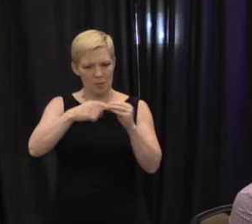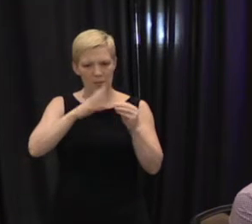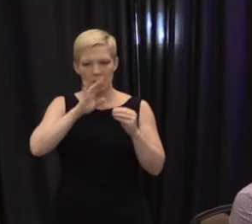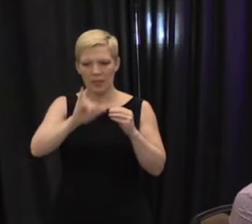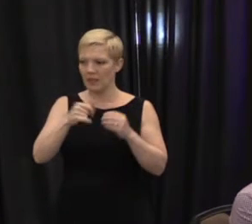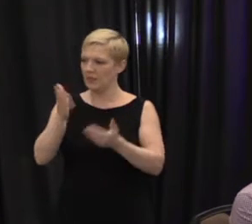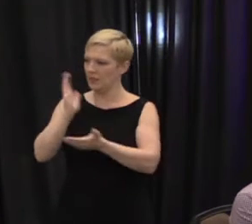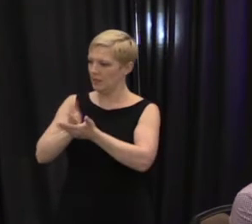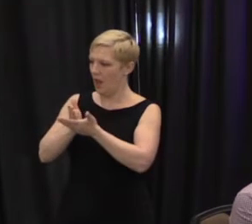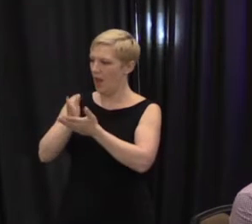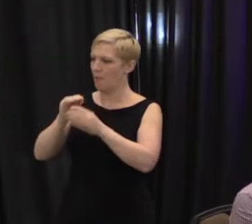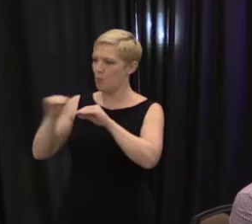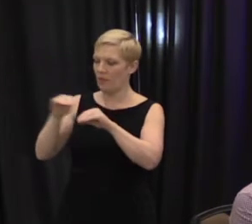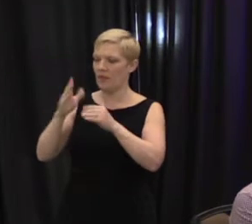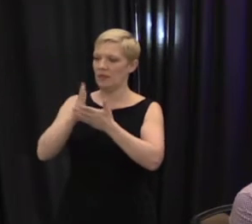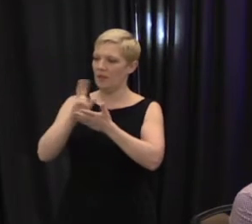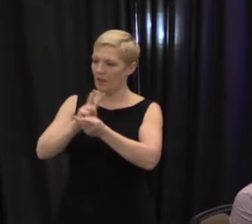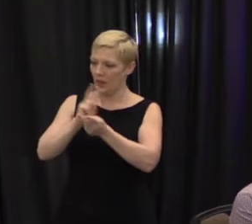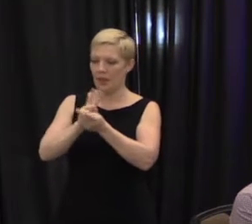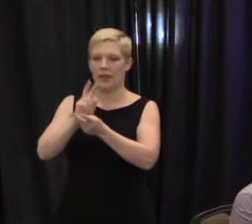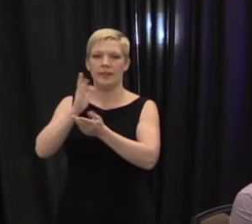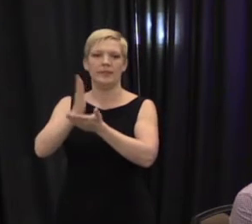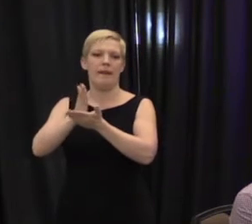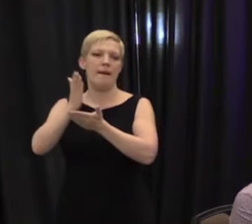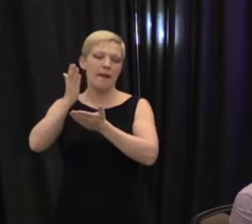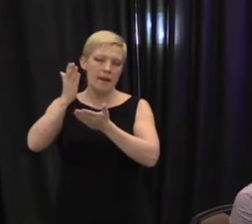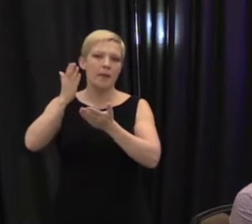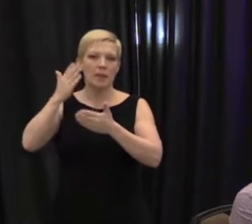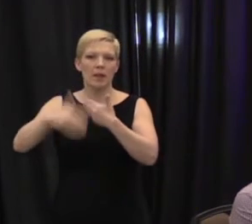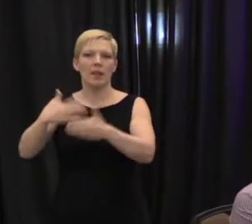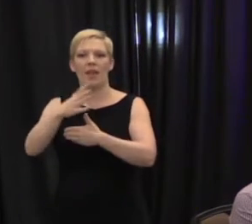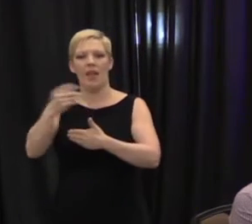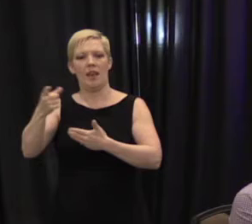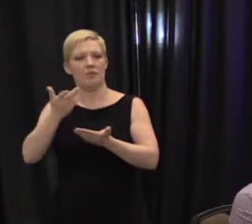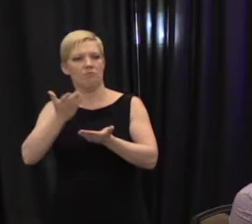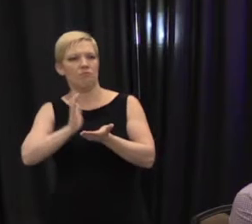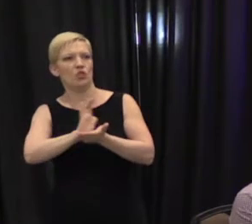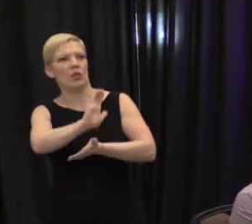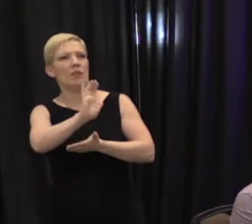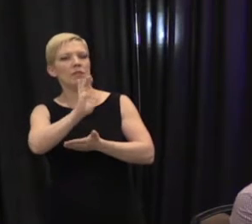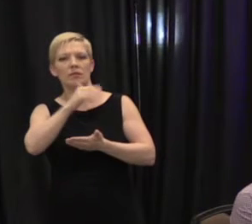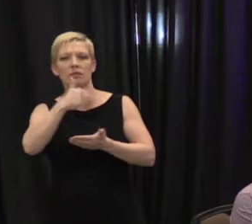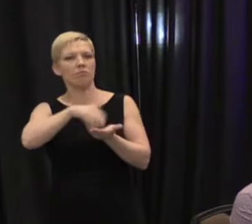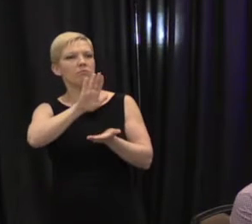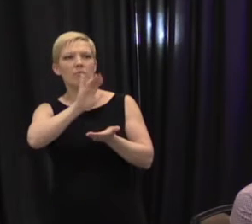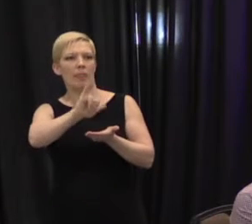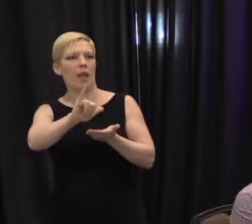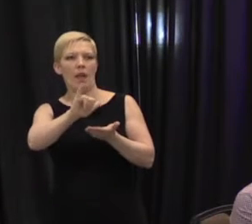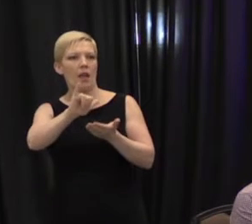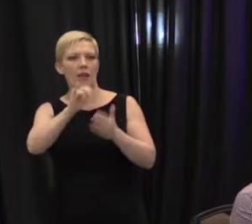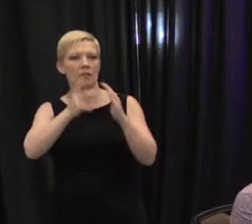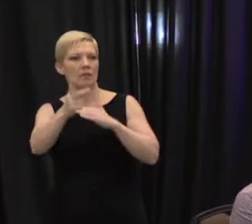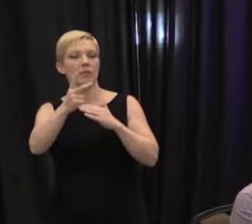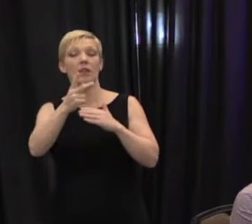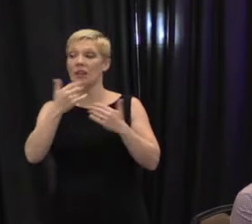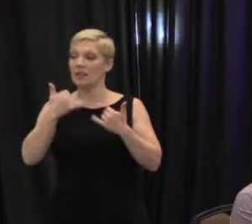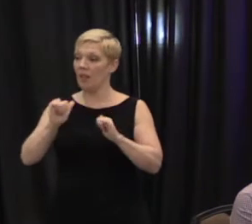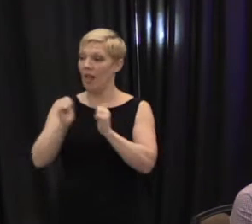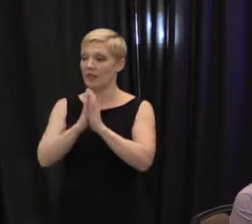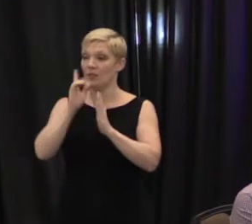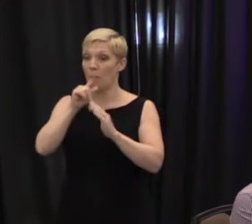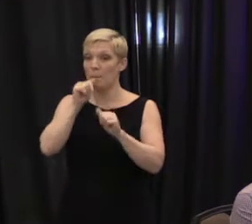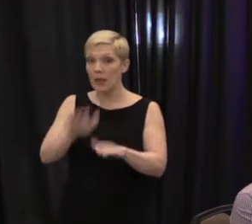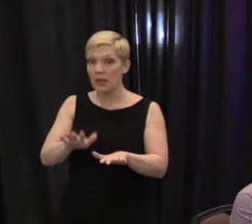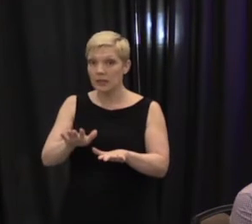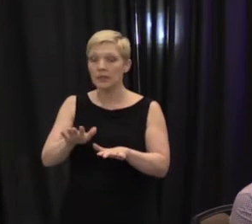stop fucking and stop building. And he rejects that prophecy. And he still demands a blessing that has nothing to do with hope. And he asks for this. He